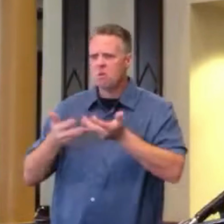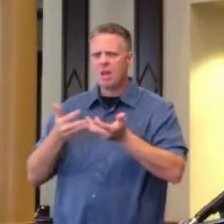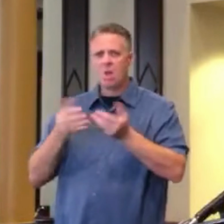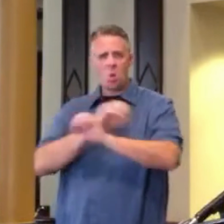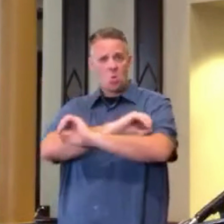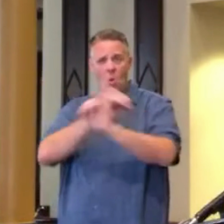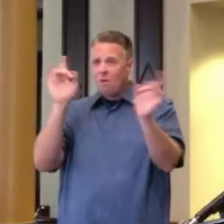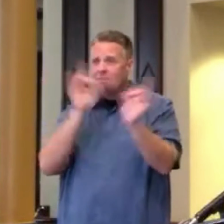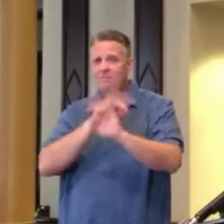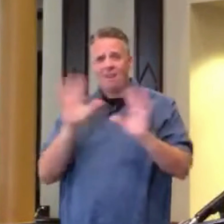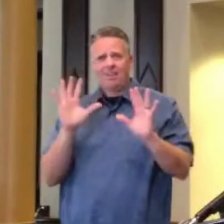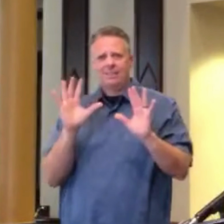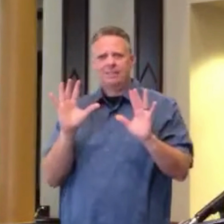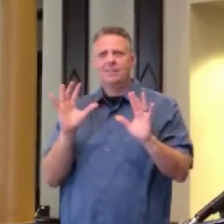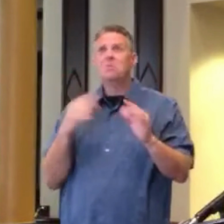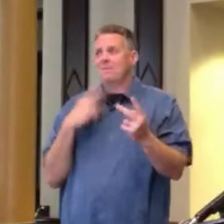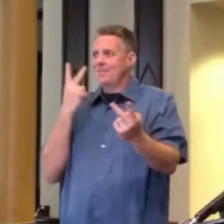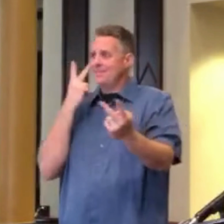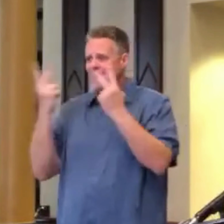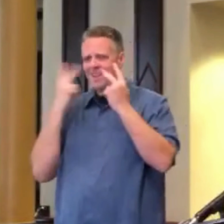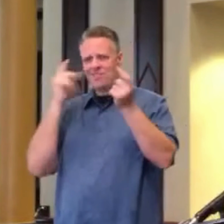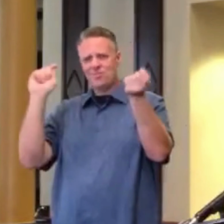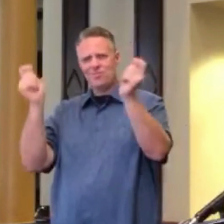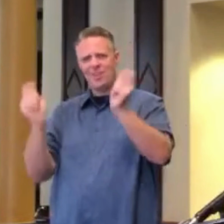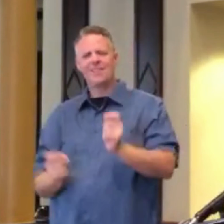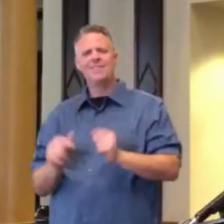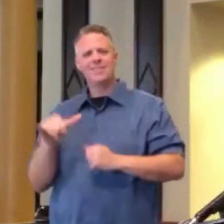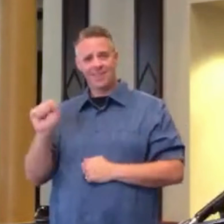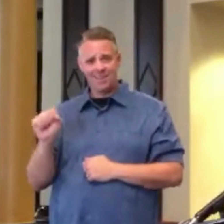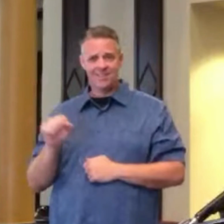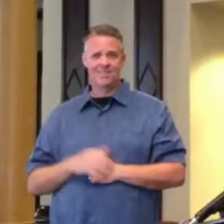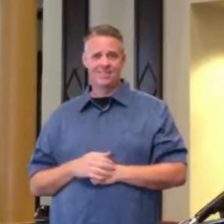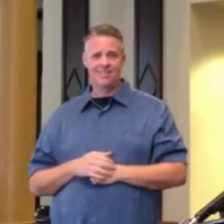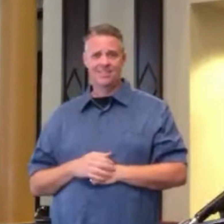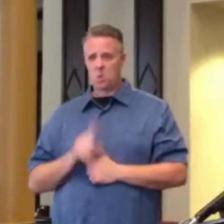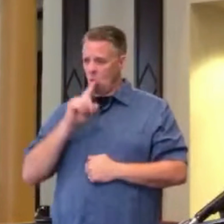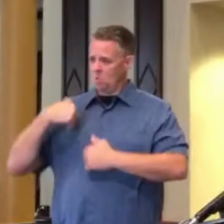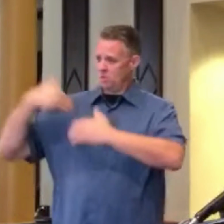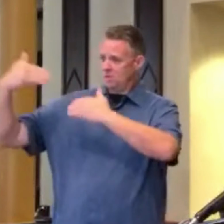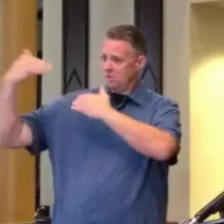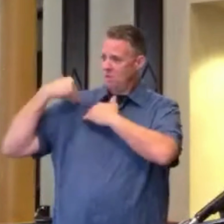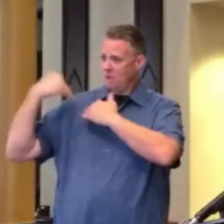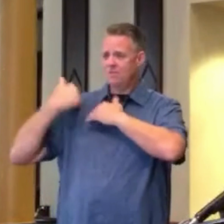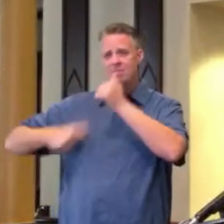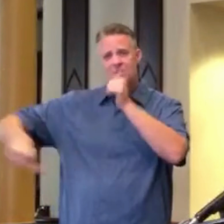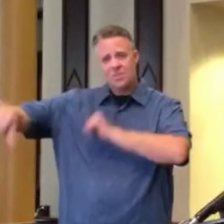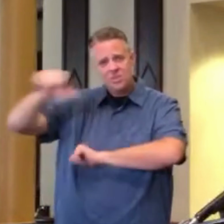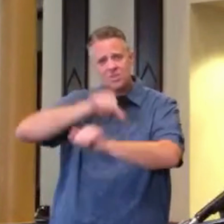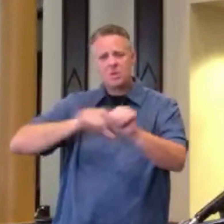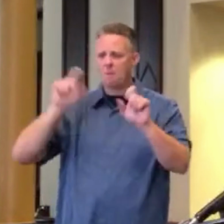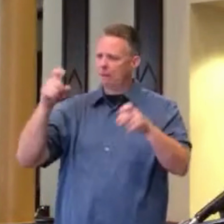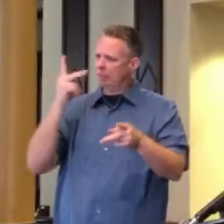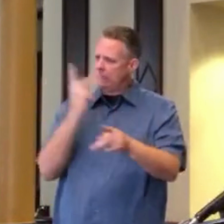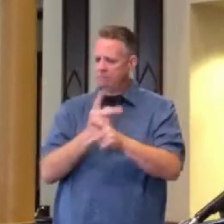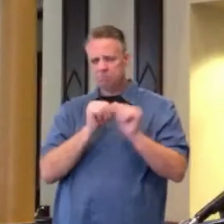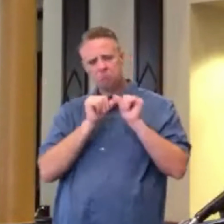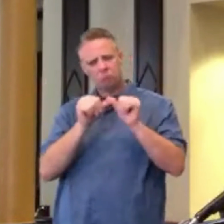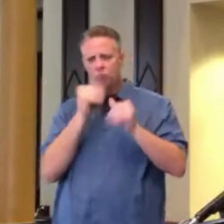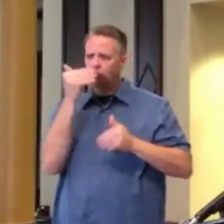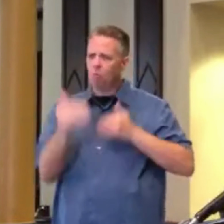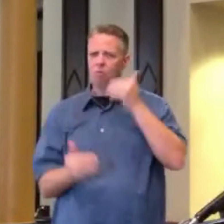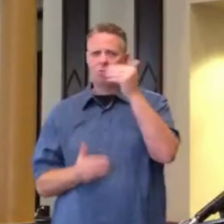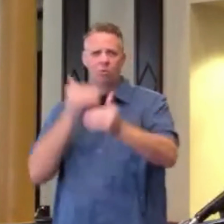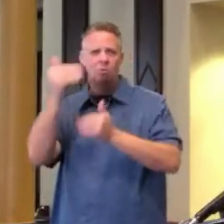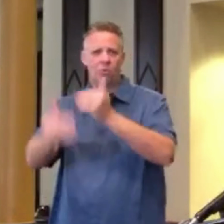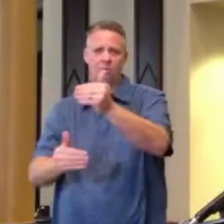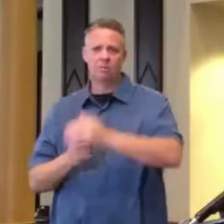We've seen the change. Our responsibility to each other is to keep moving forward.